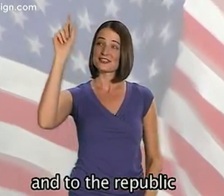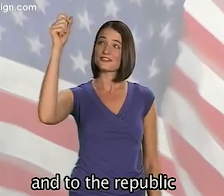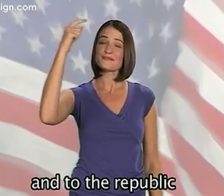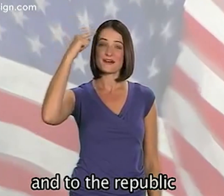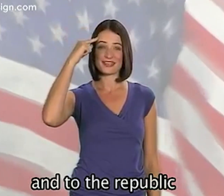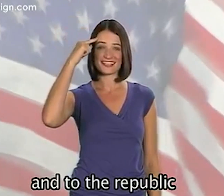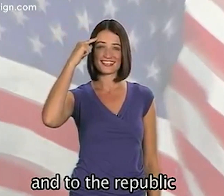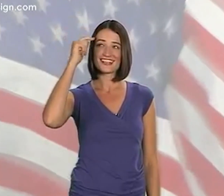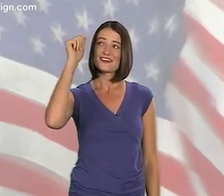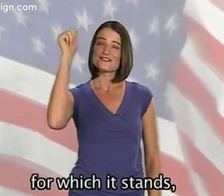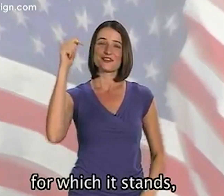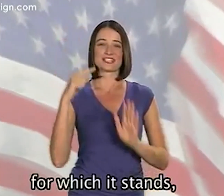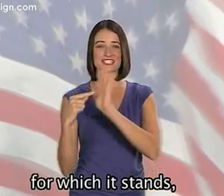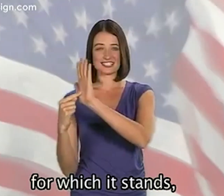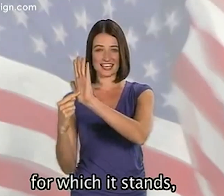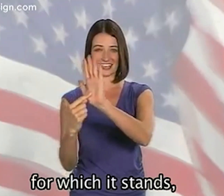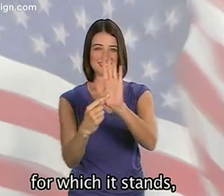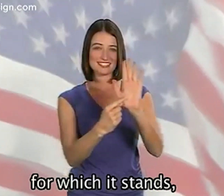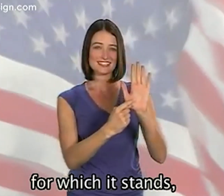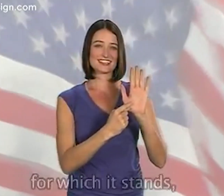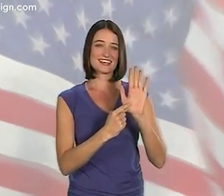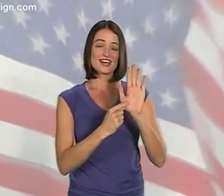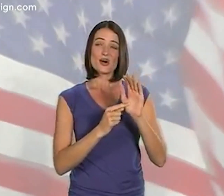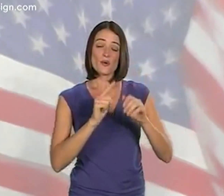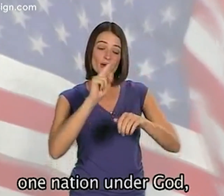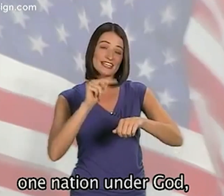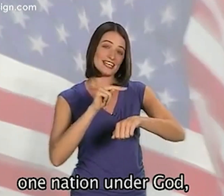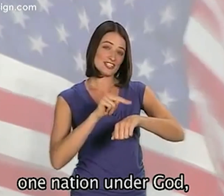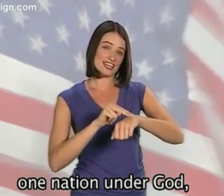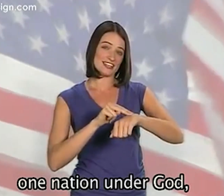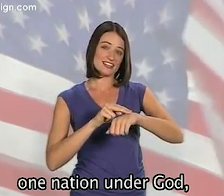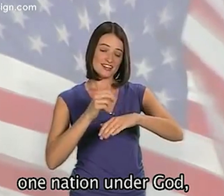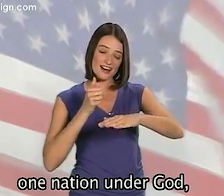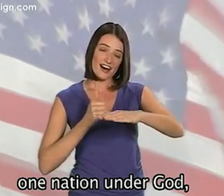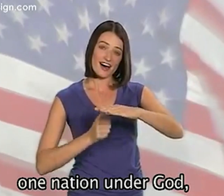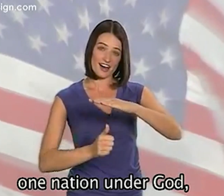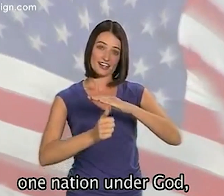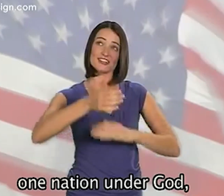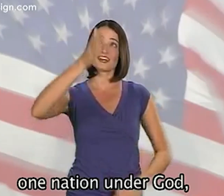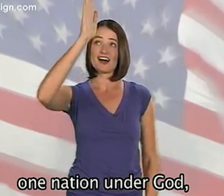the Republic for which it stands, one nation, under God,